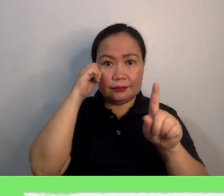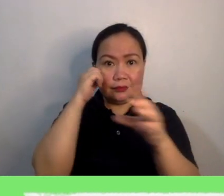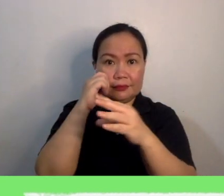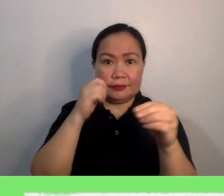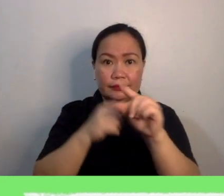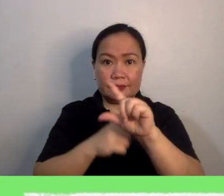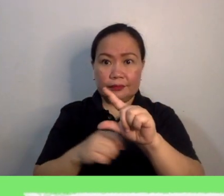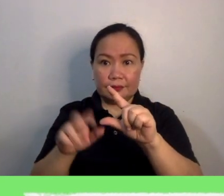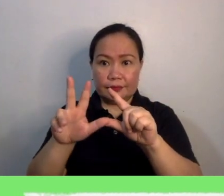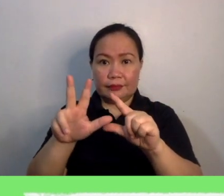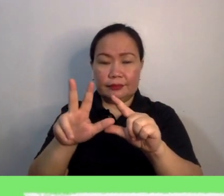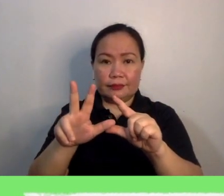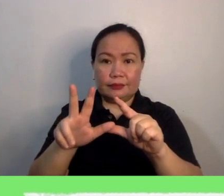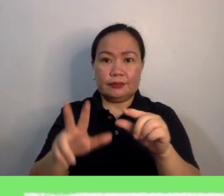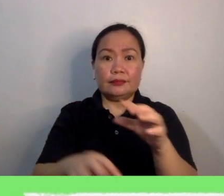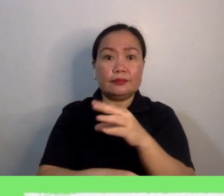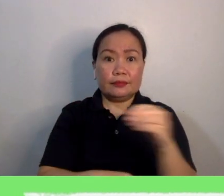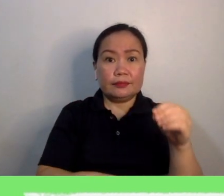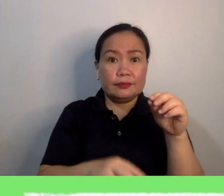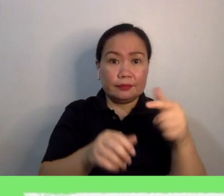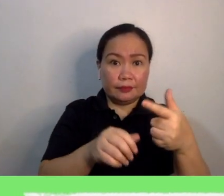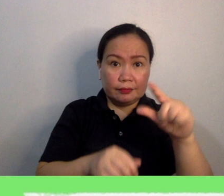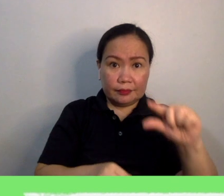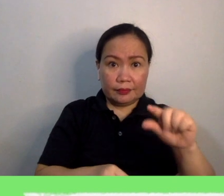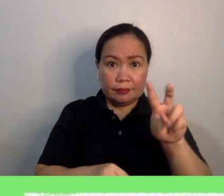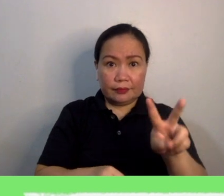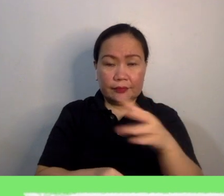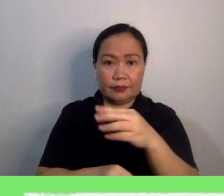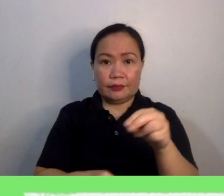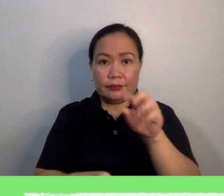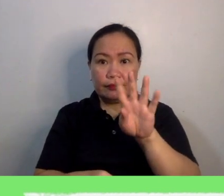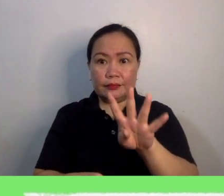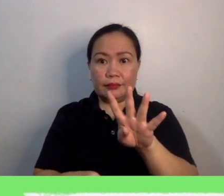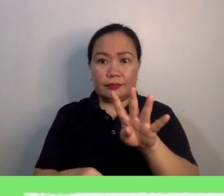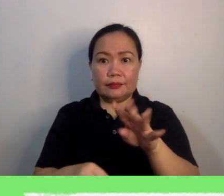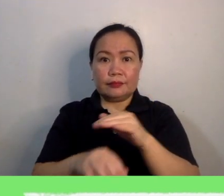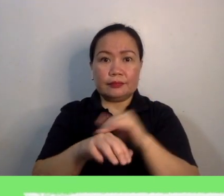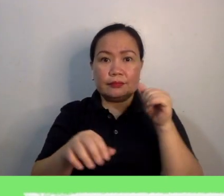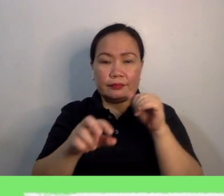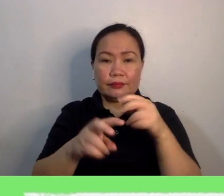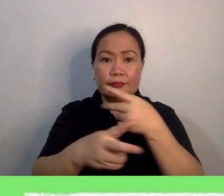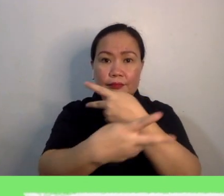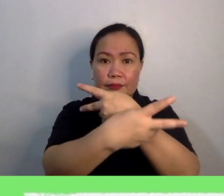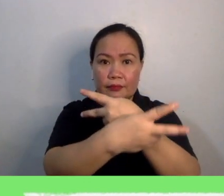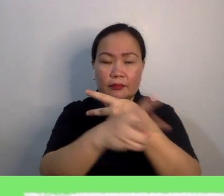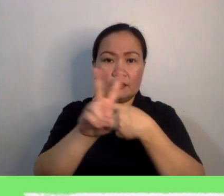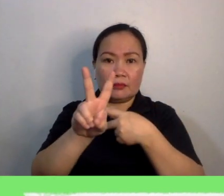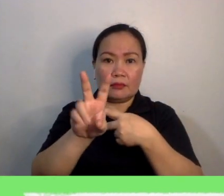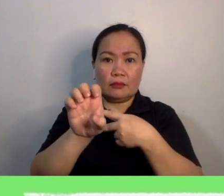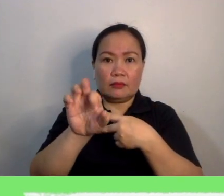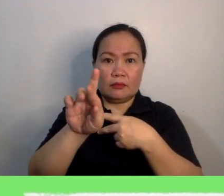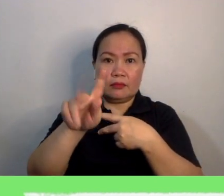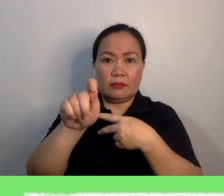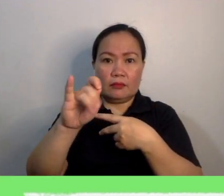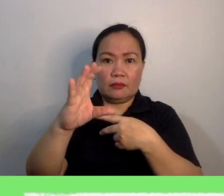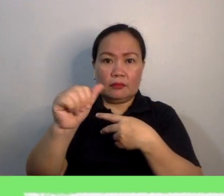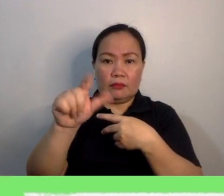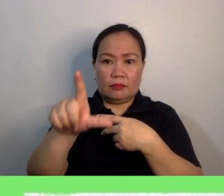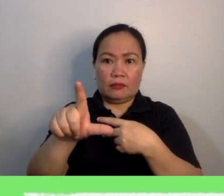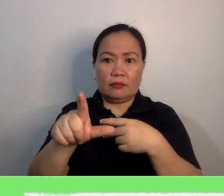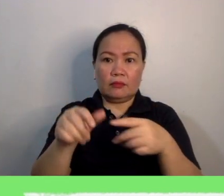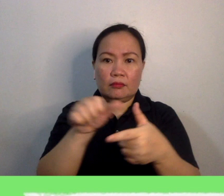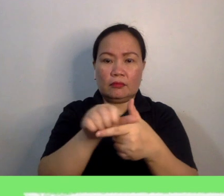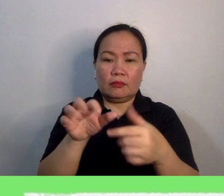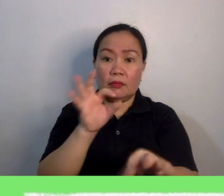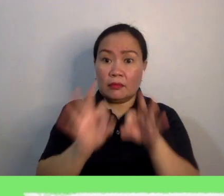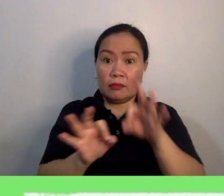as well as angle 2 and angle 4 are vertical angles. Now, if the measure of angle 1